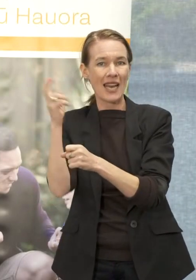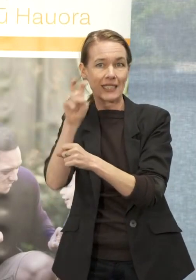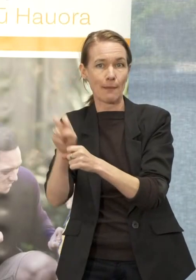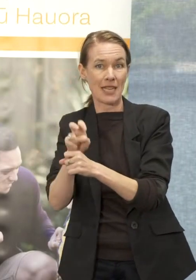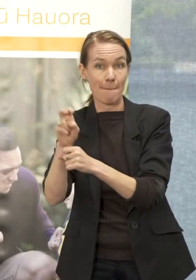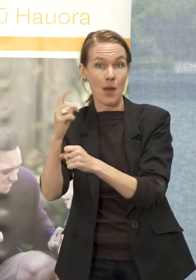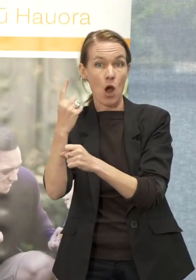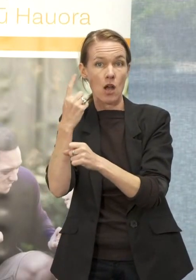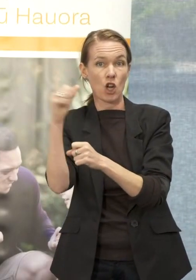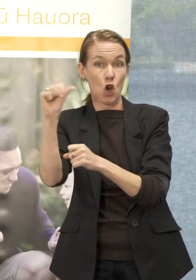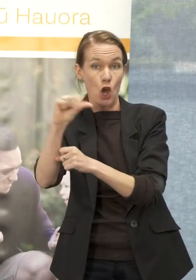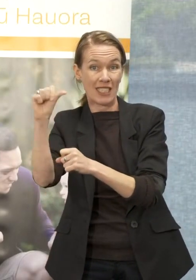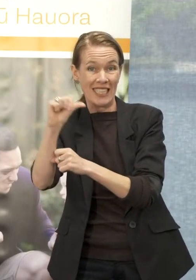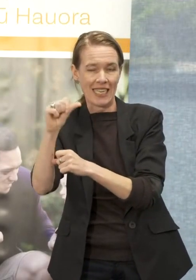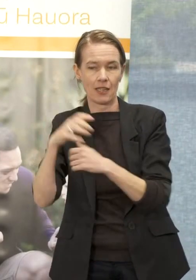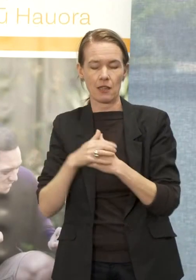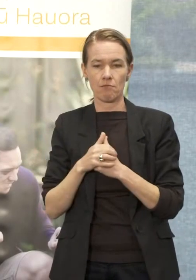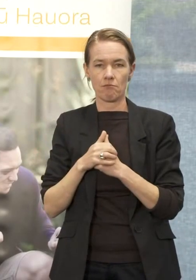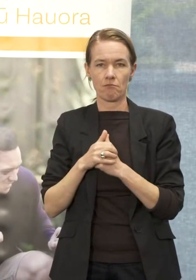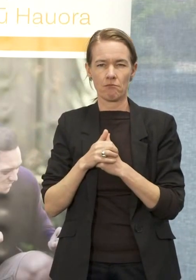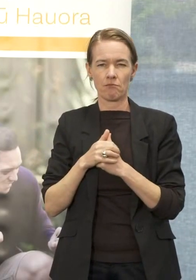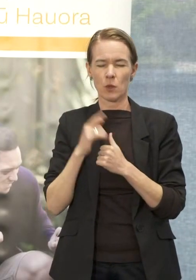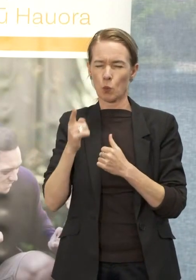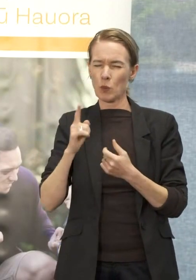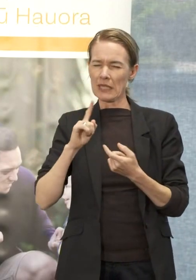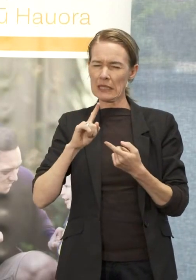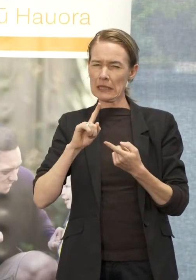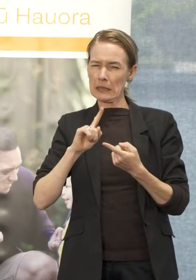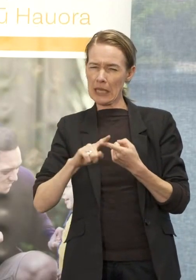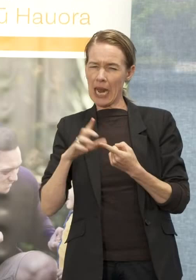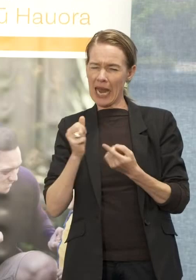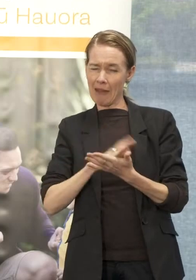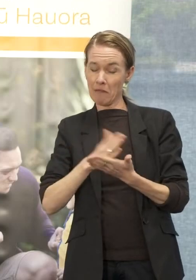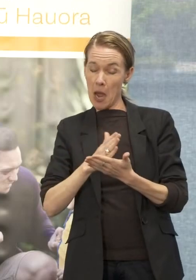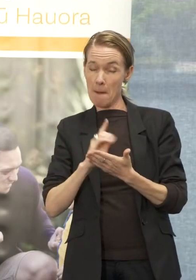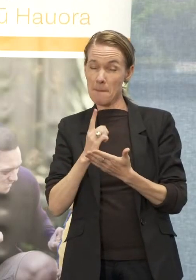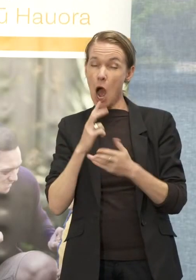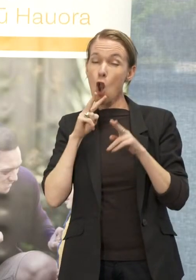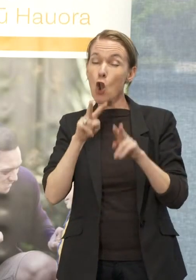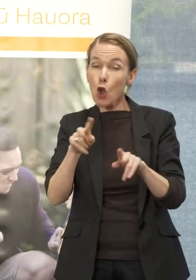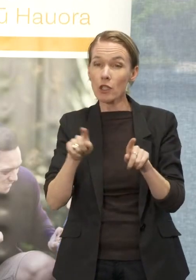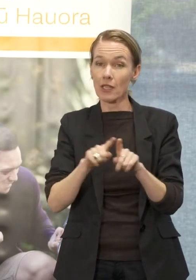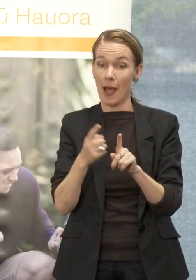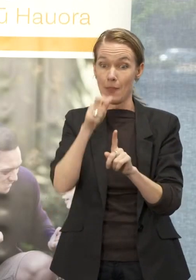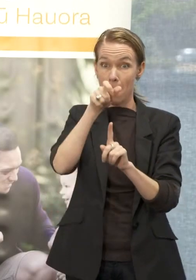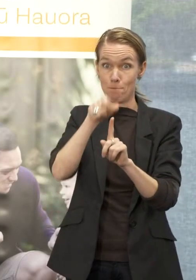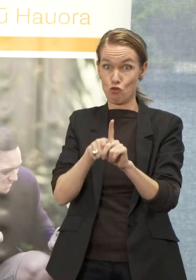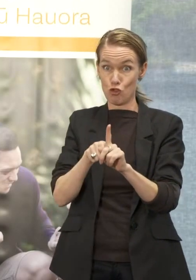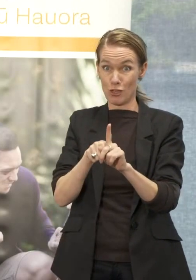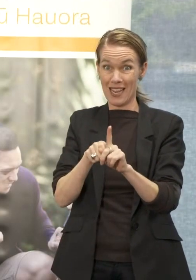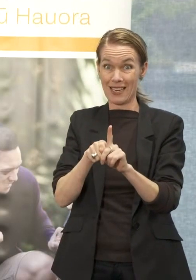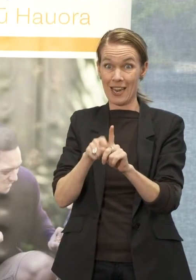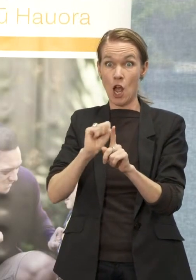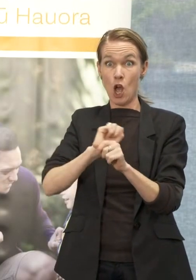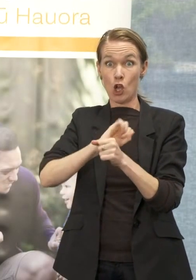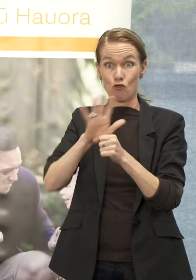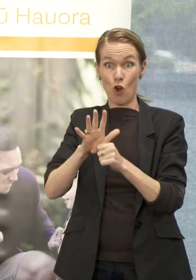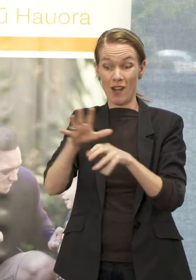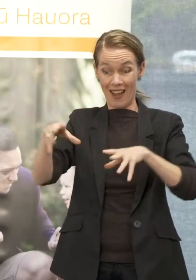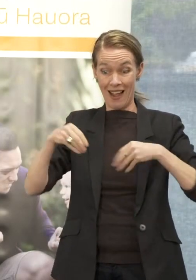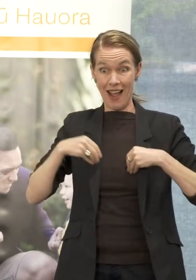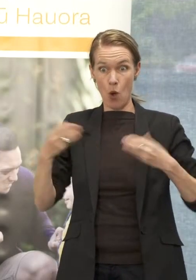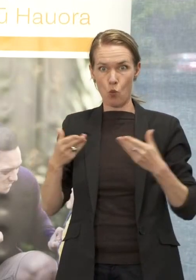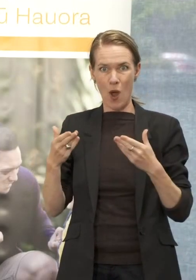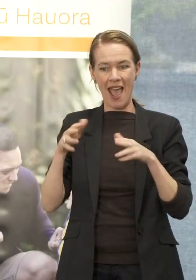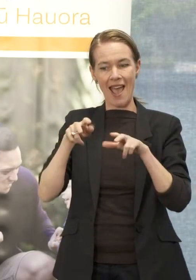While we cannot be conclusive, we now believe that this person was likely infected on that charter flight by